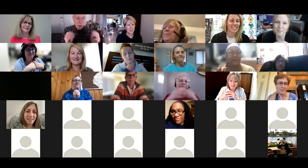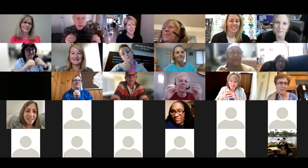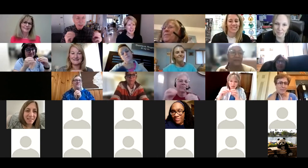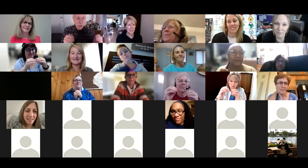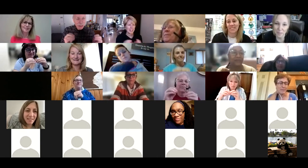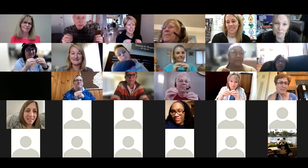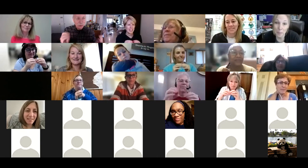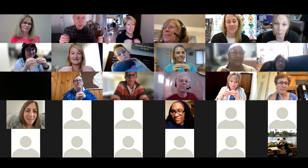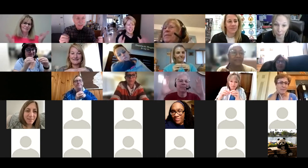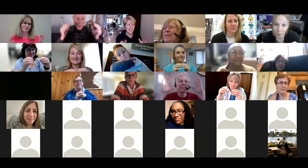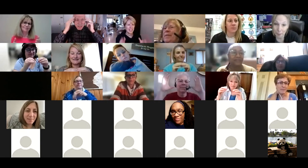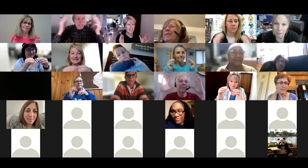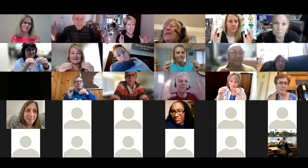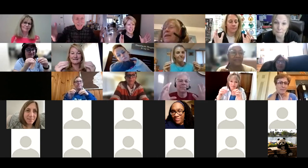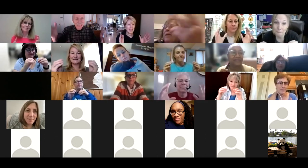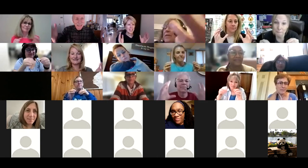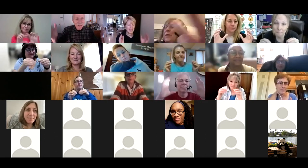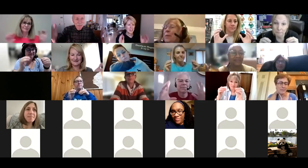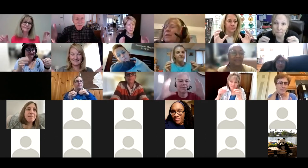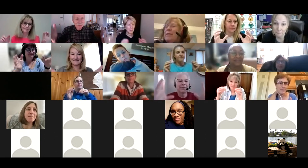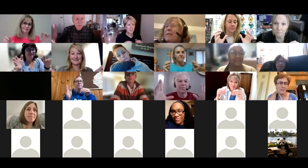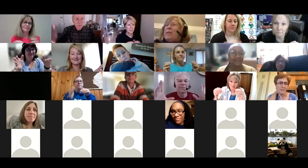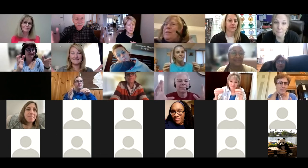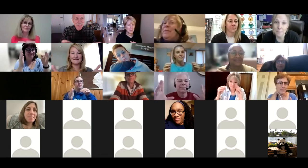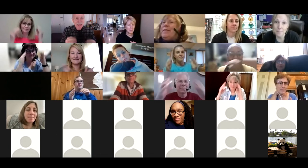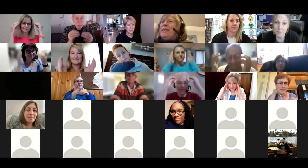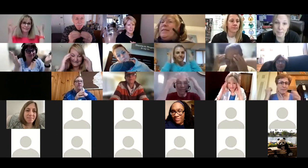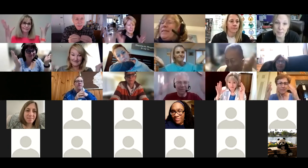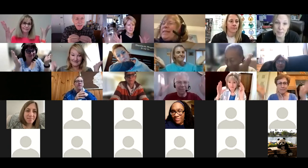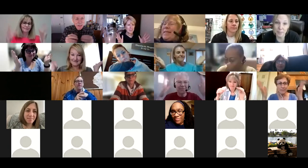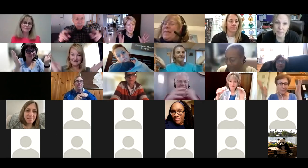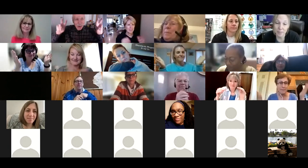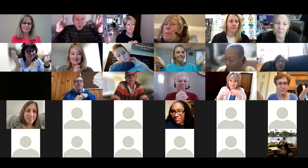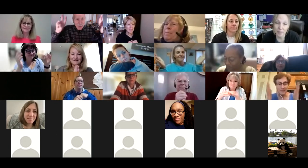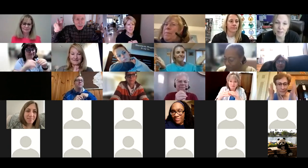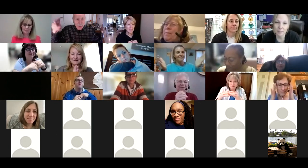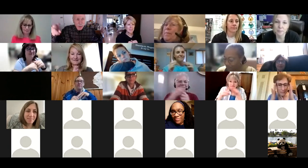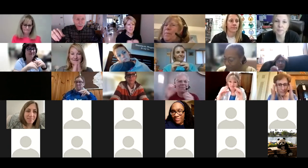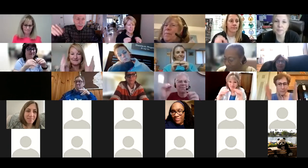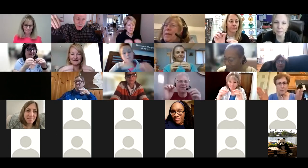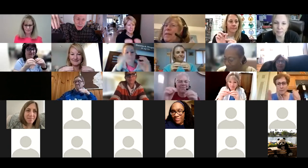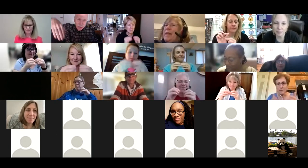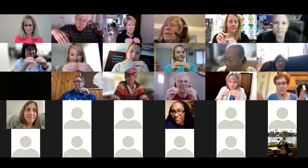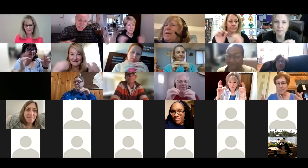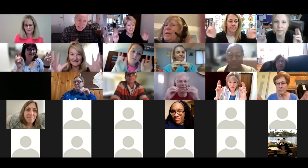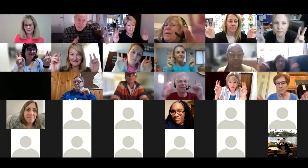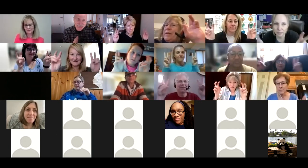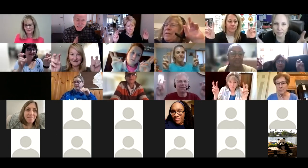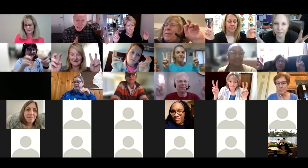part of what you're quoting. I'll say that again. The period is a part of what you're quoting, so it should be inside